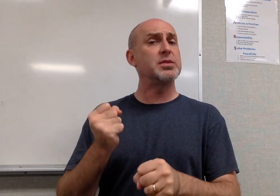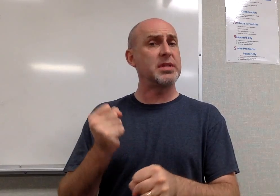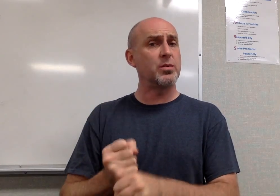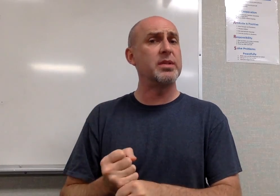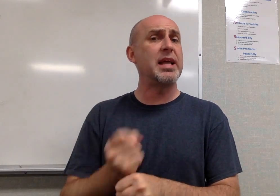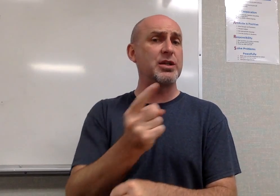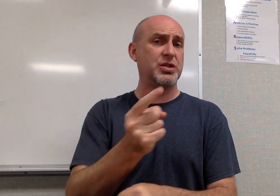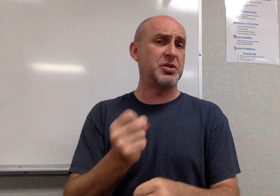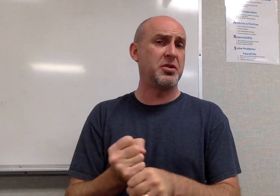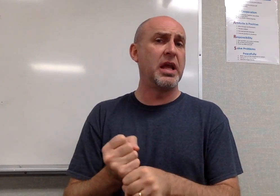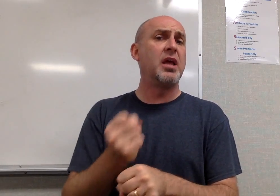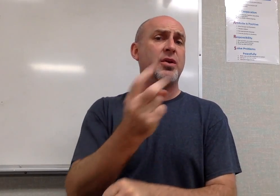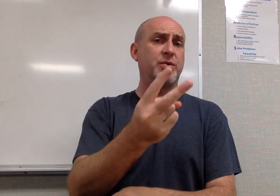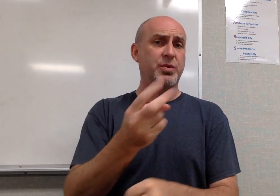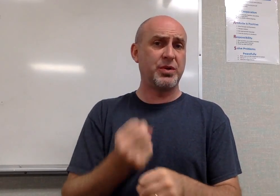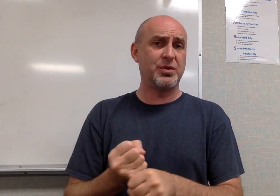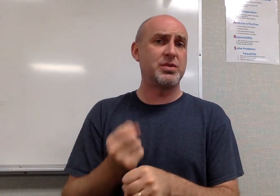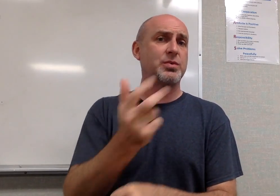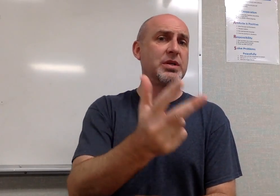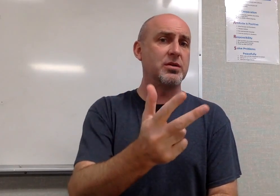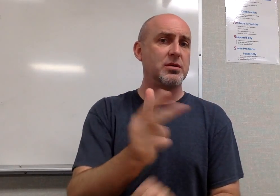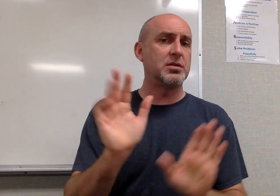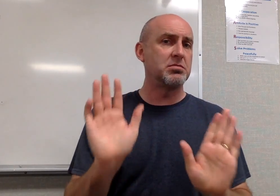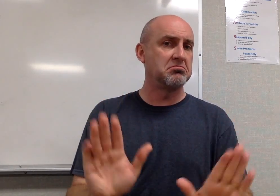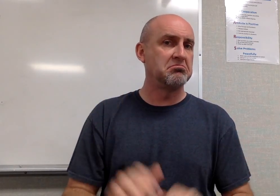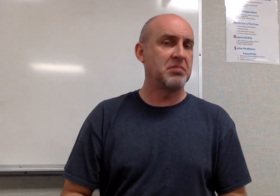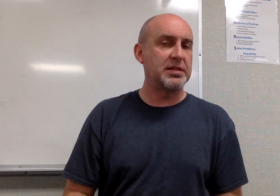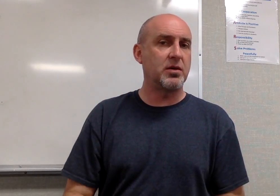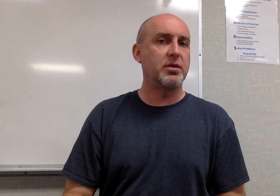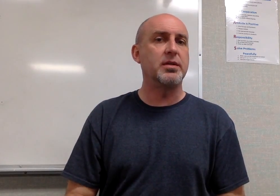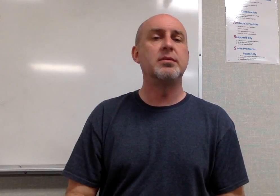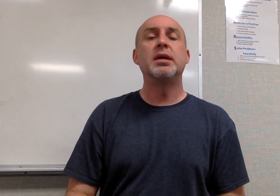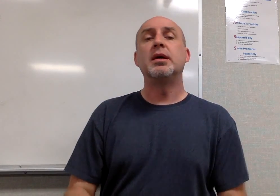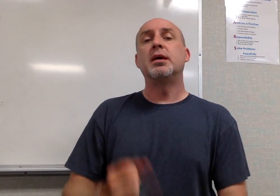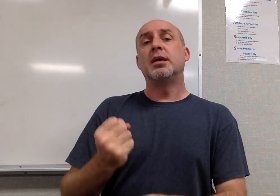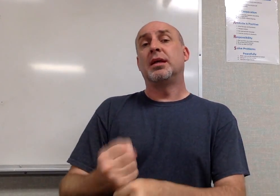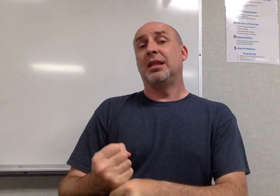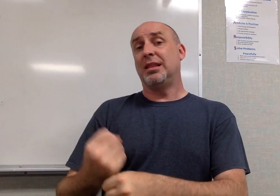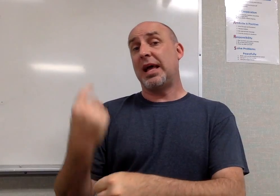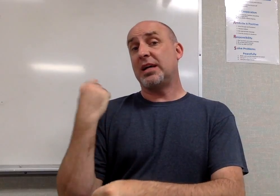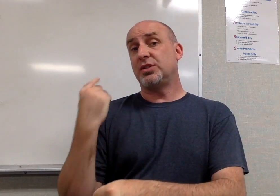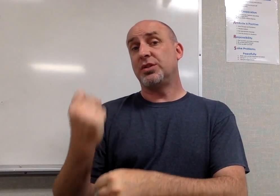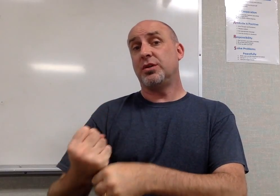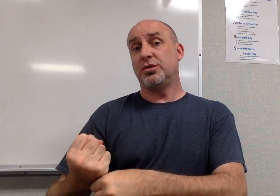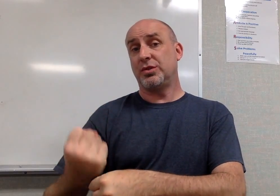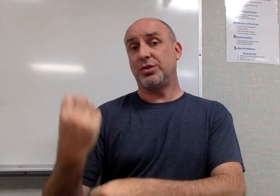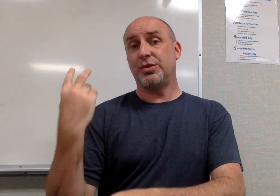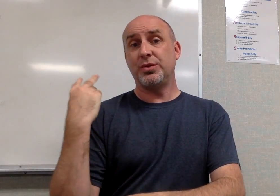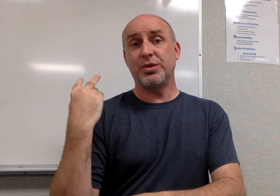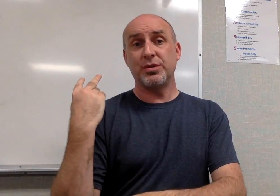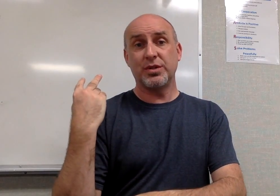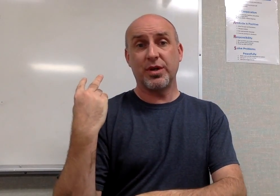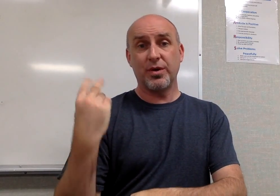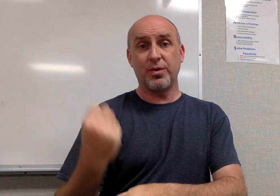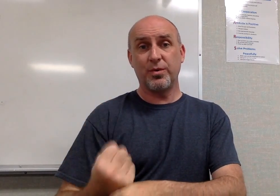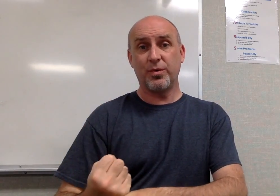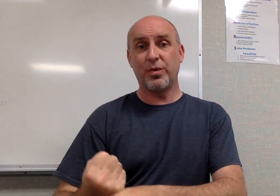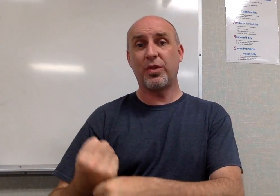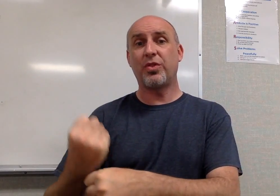stick with next year, 2 years, 3 years, that's all good. Last year, 2 years ago,